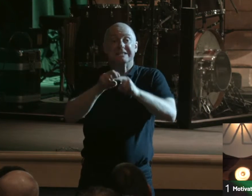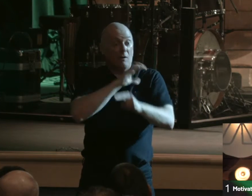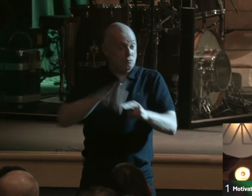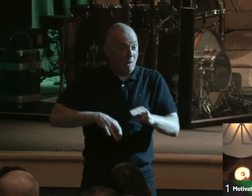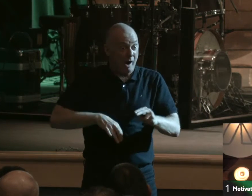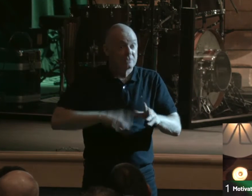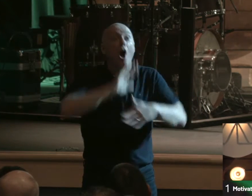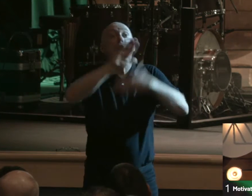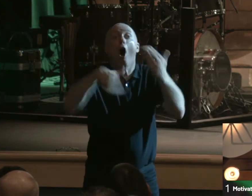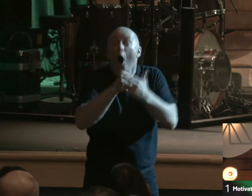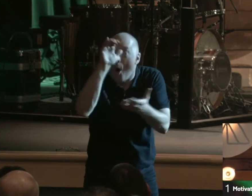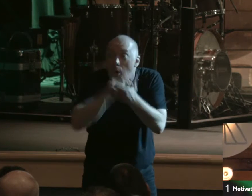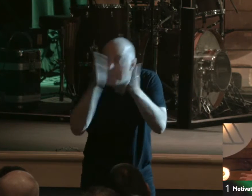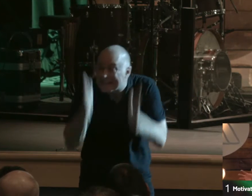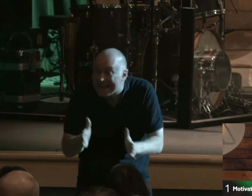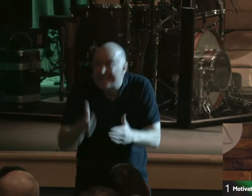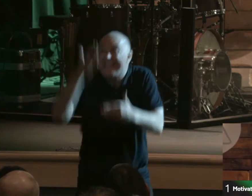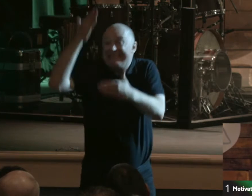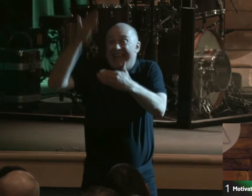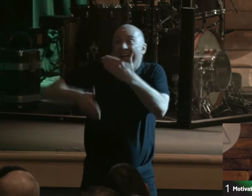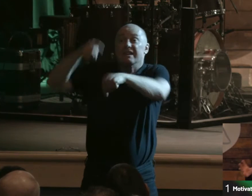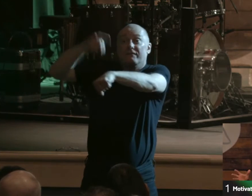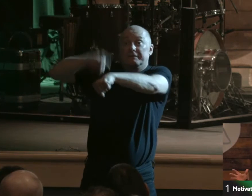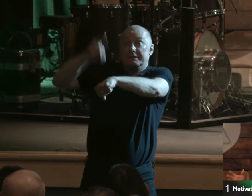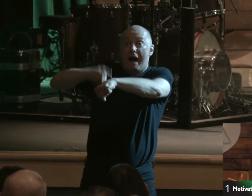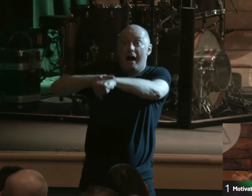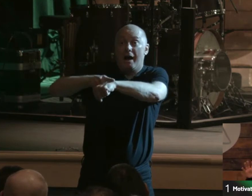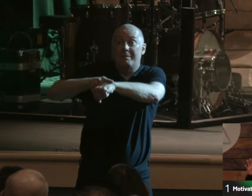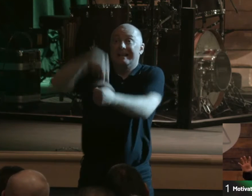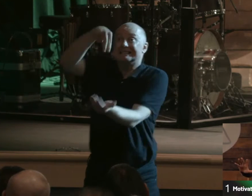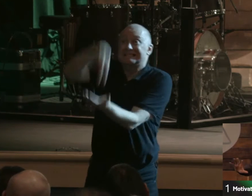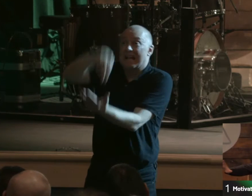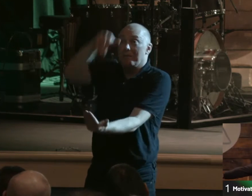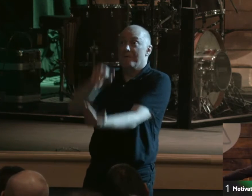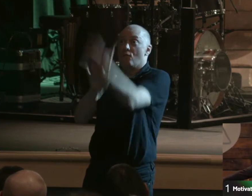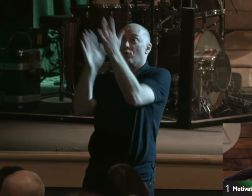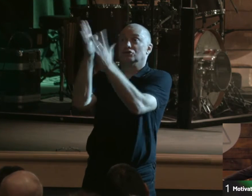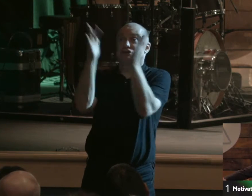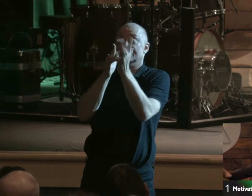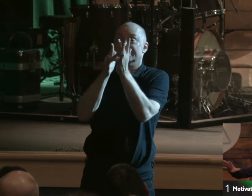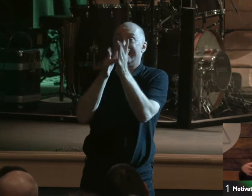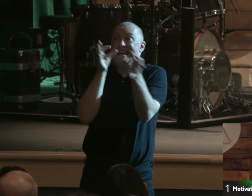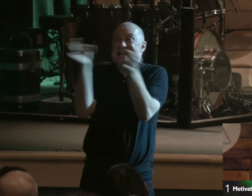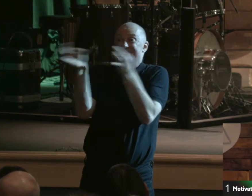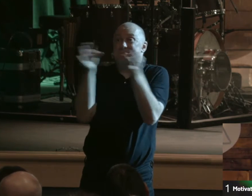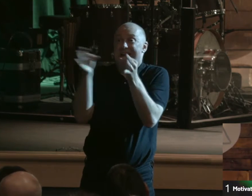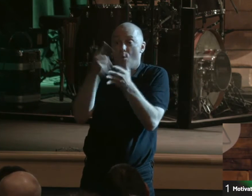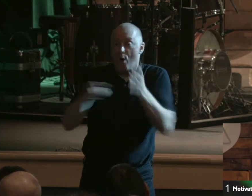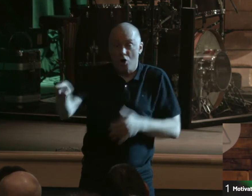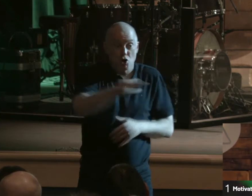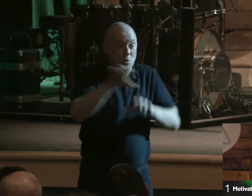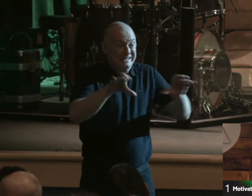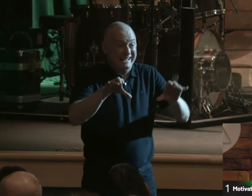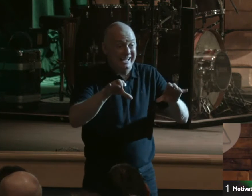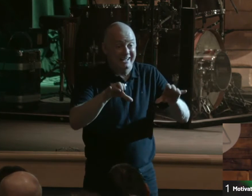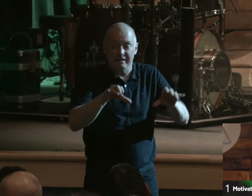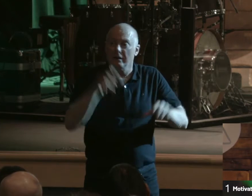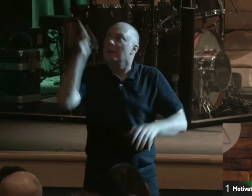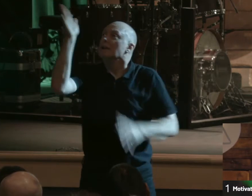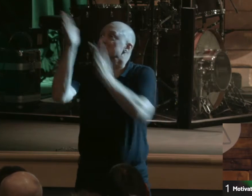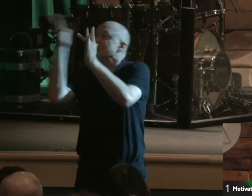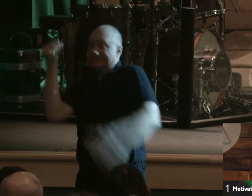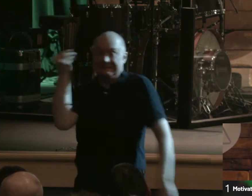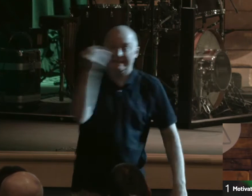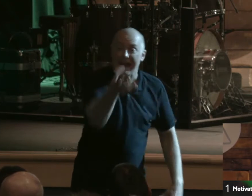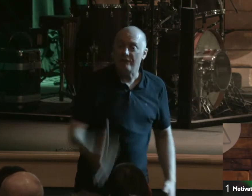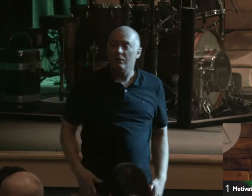Christ. All believers at the end of time will have to give an account before God what we did with what's been entrusted